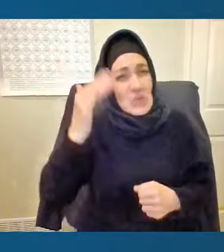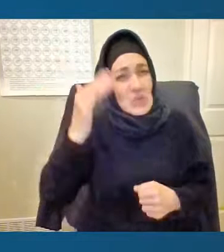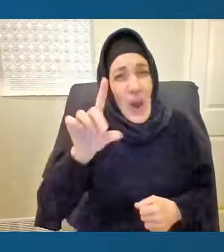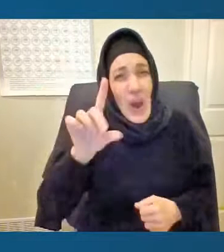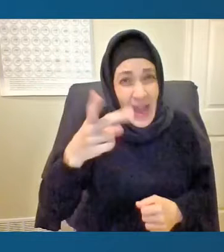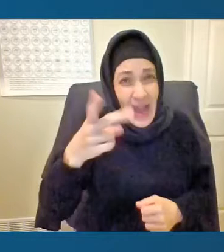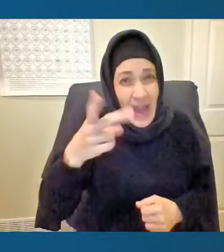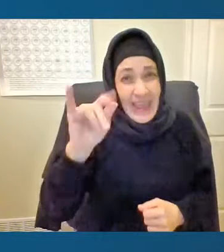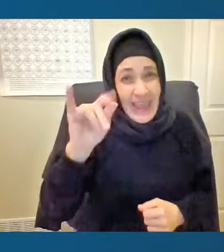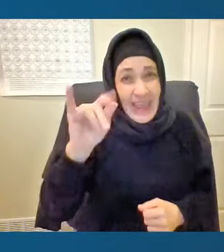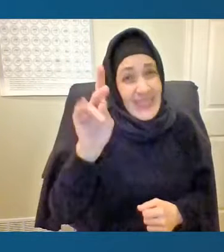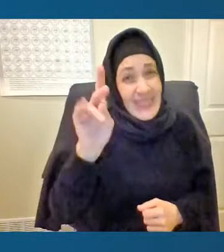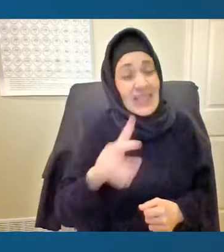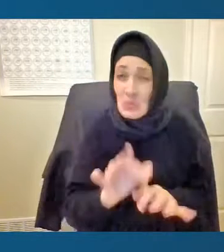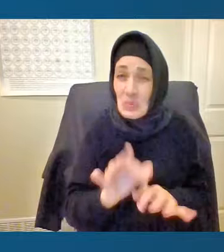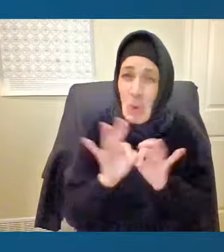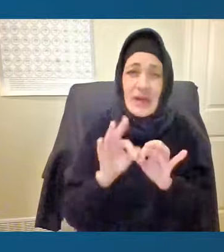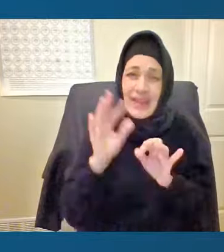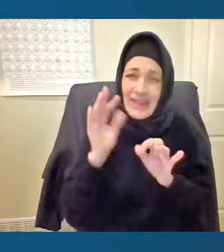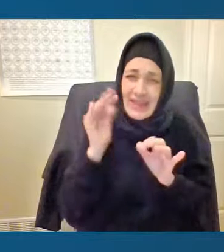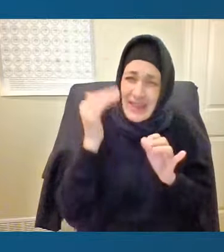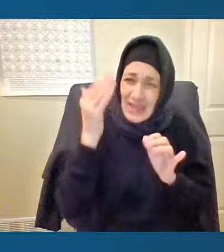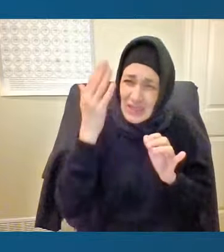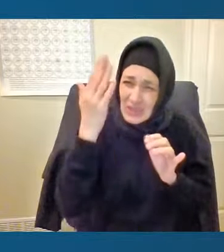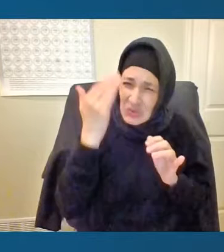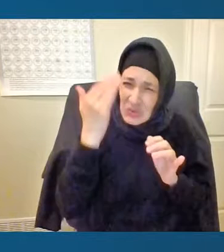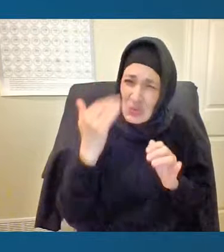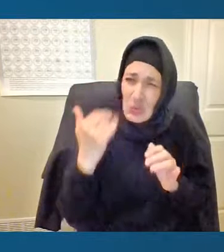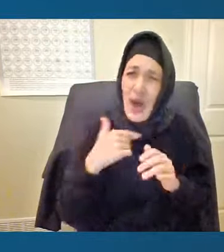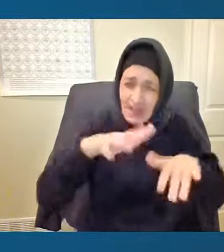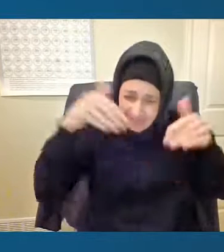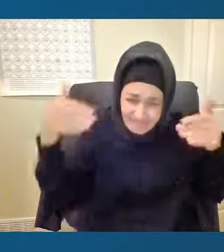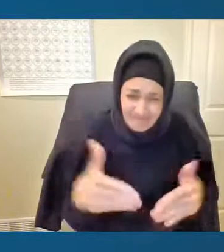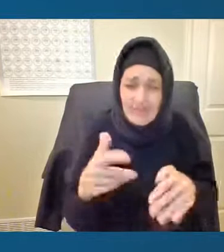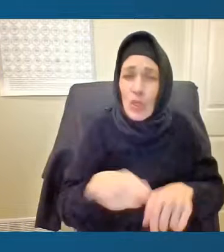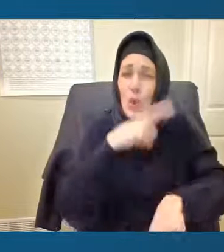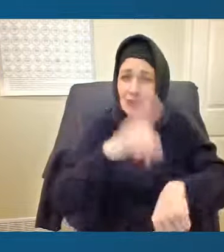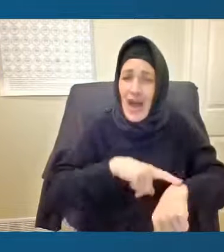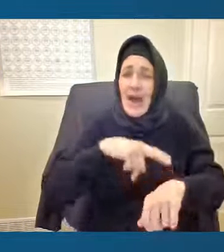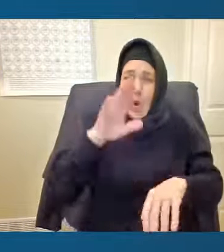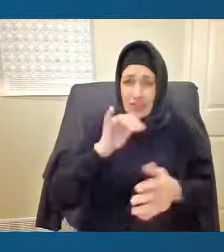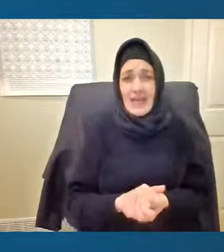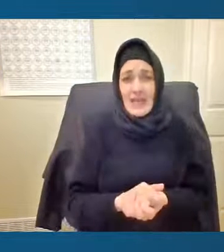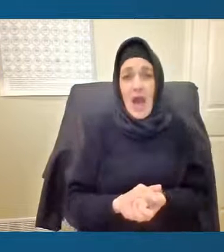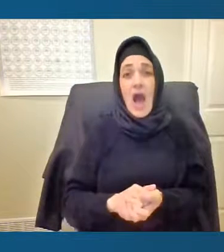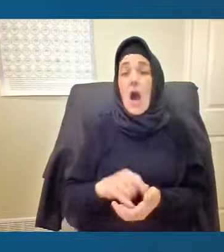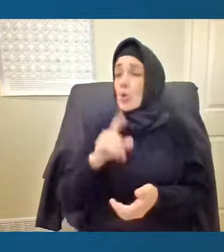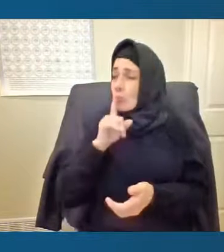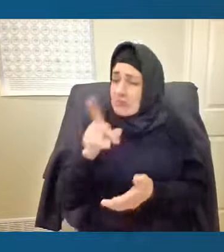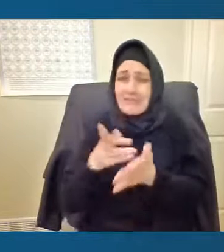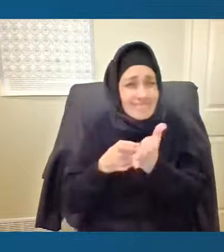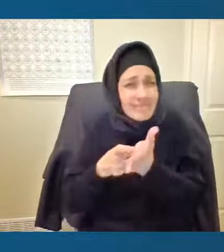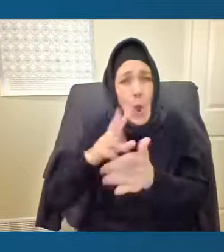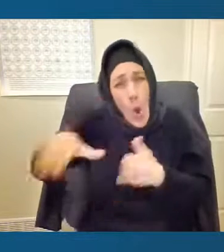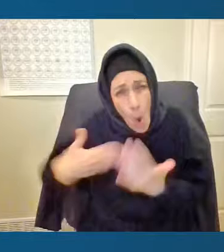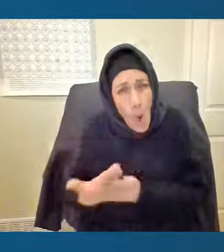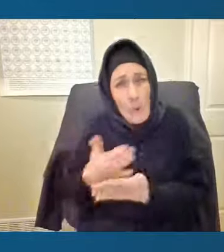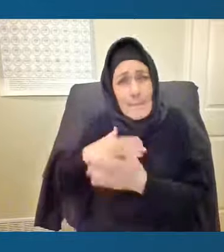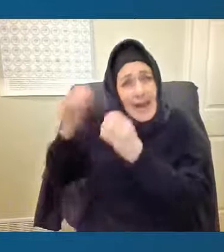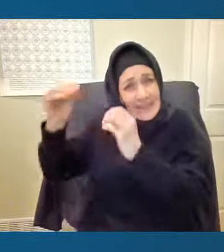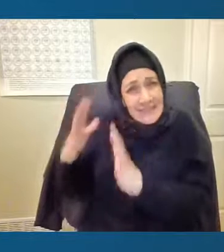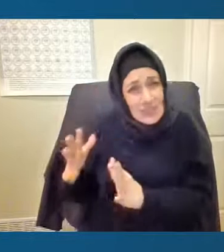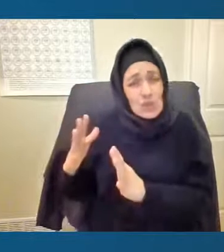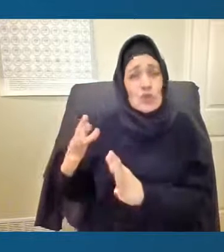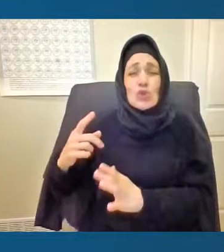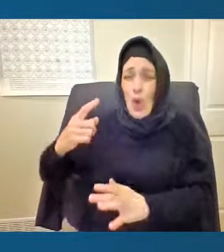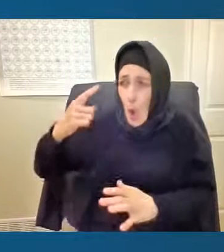that we take so lightly, but truly, truly, truly, all of my teachers, the thing that they focused on the most